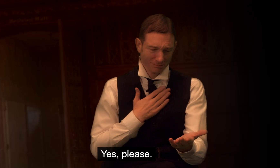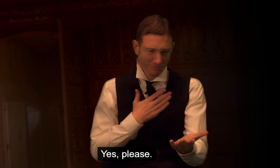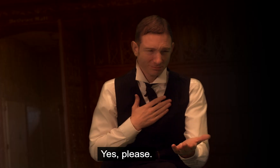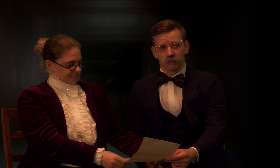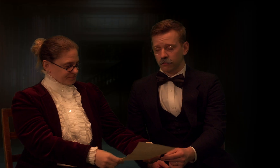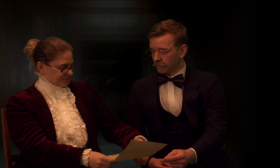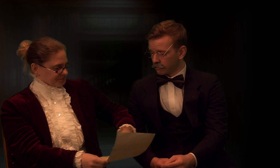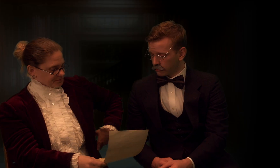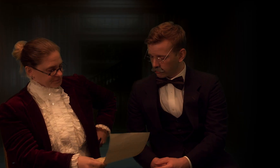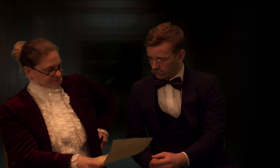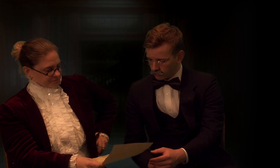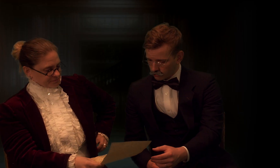please.